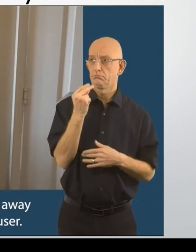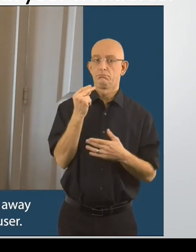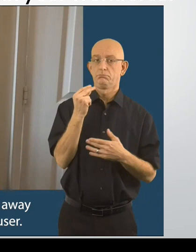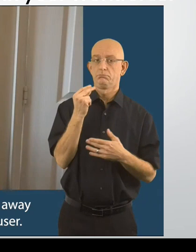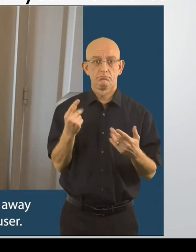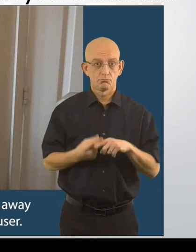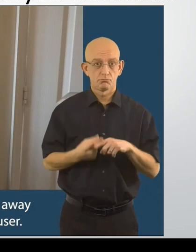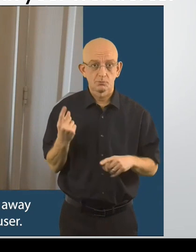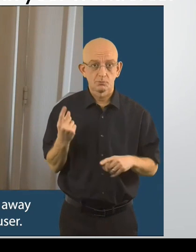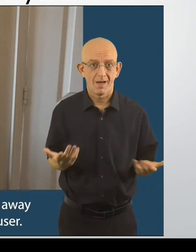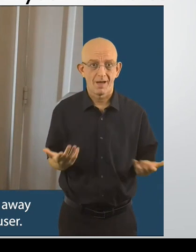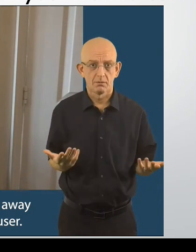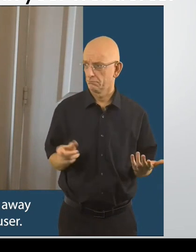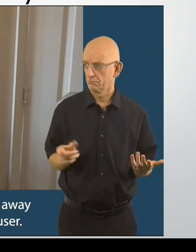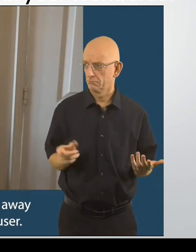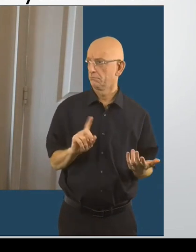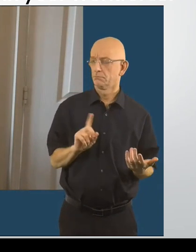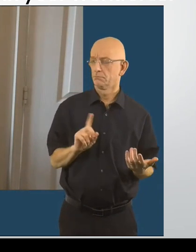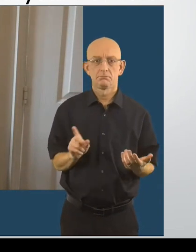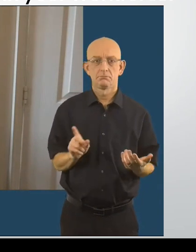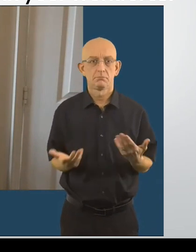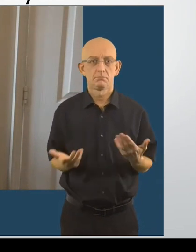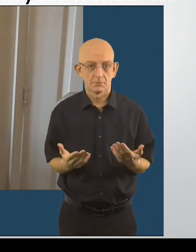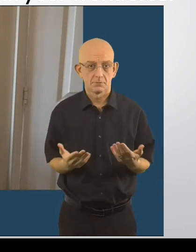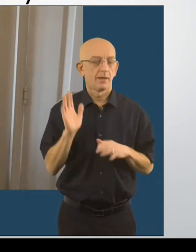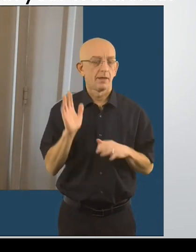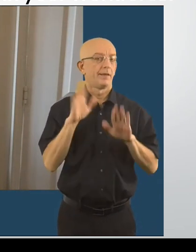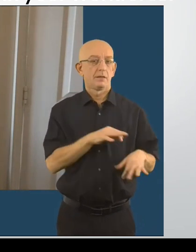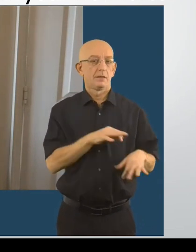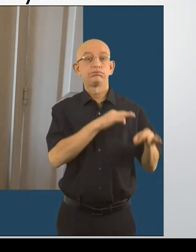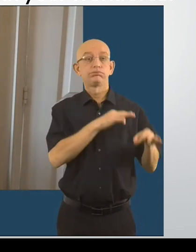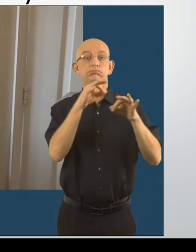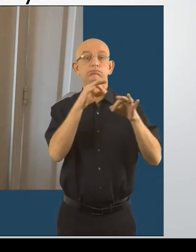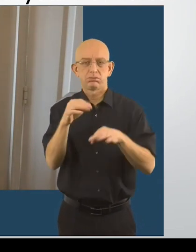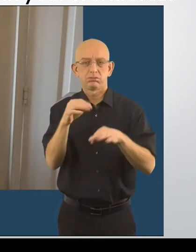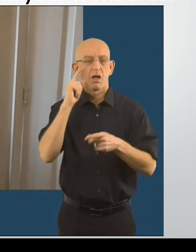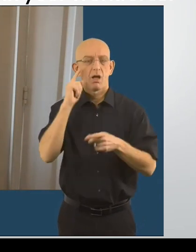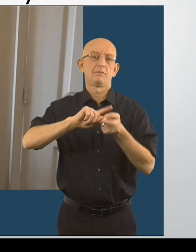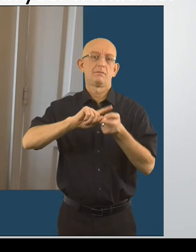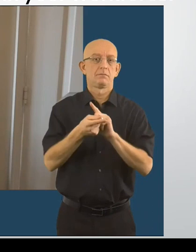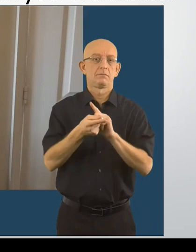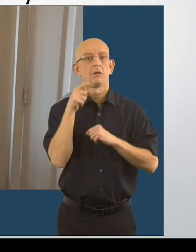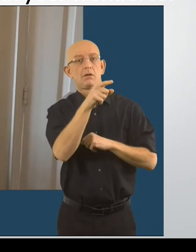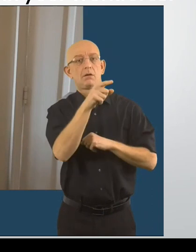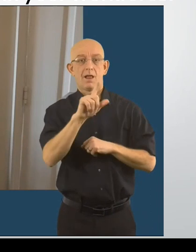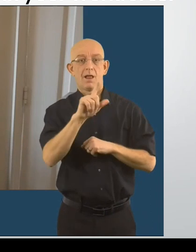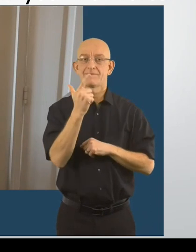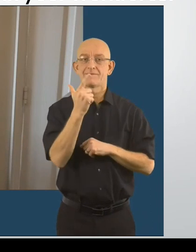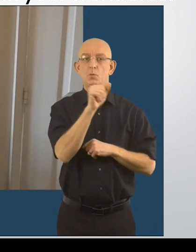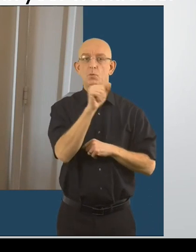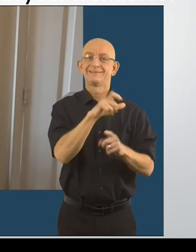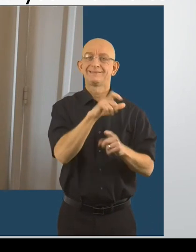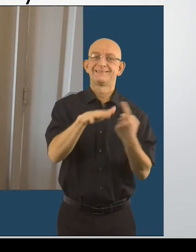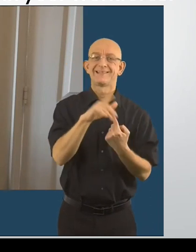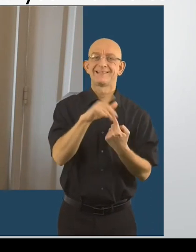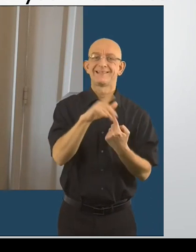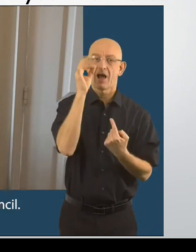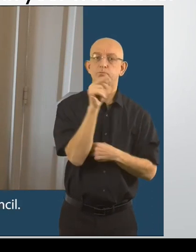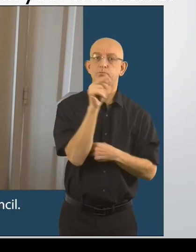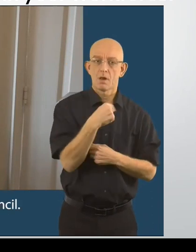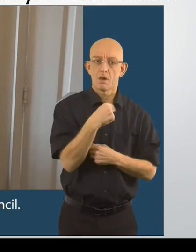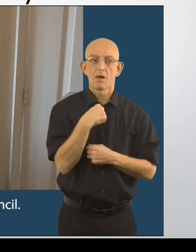due to being a wheelchair user. So I actually left it a while before trying